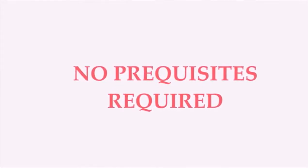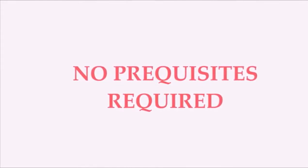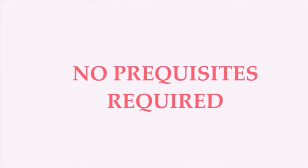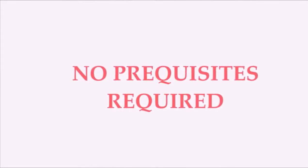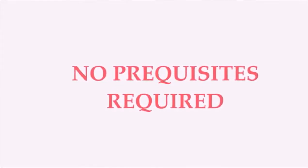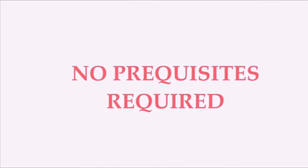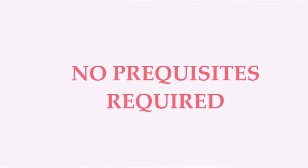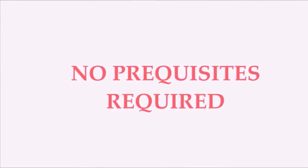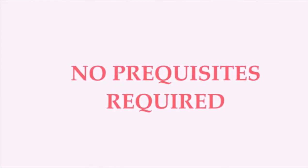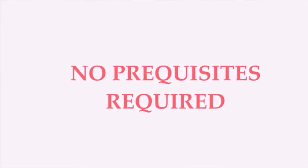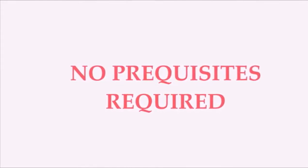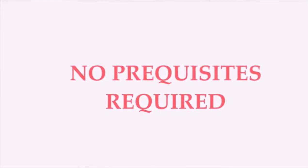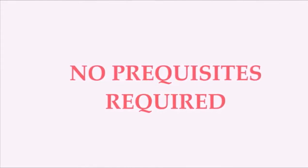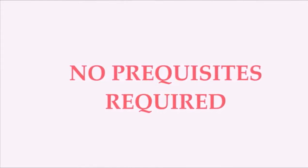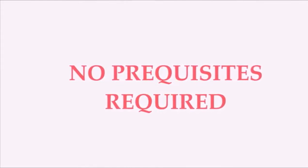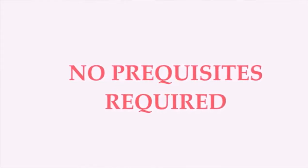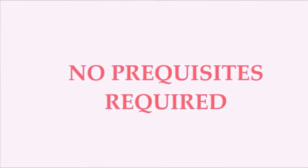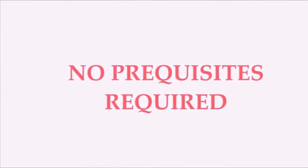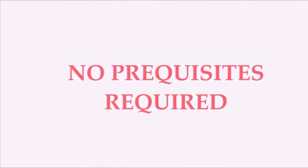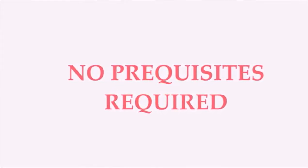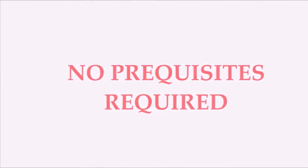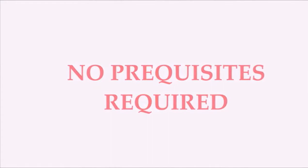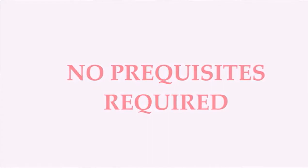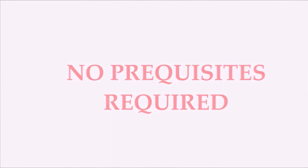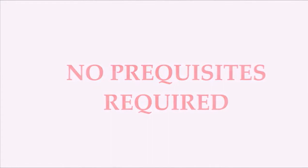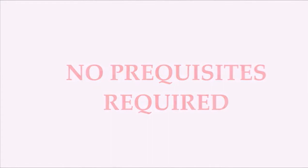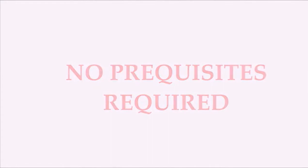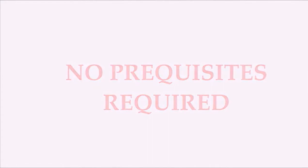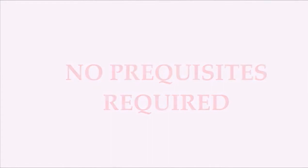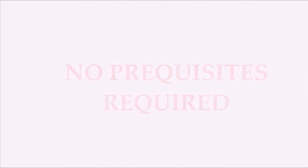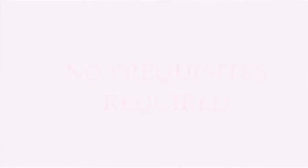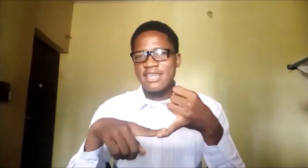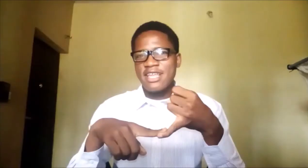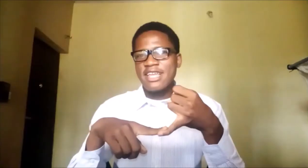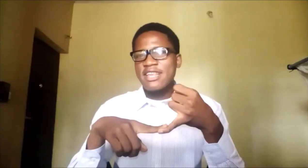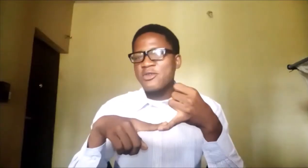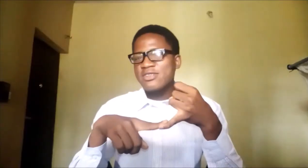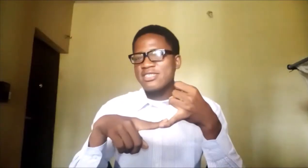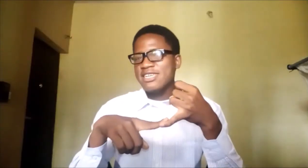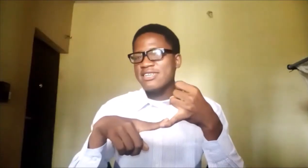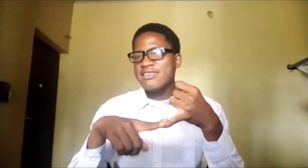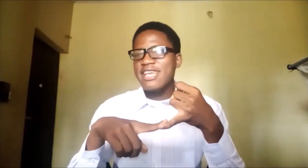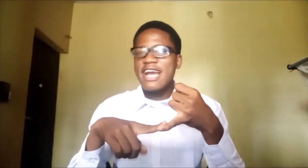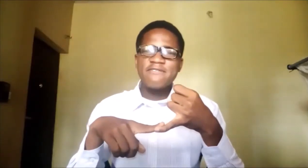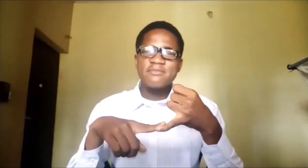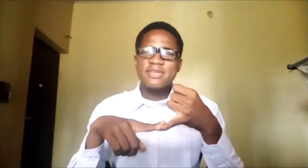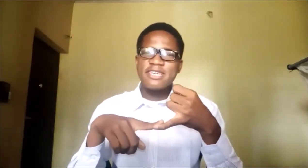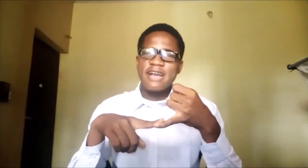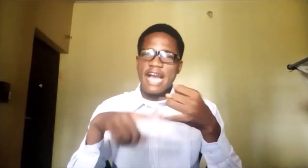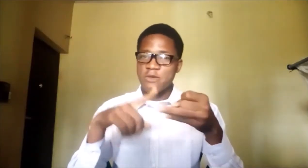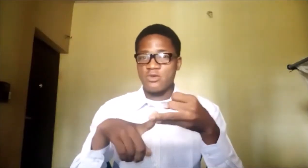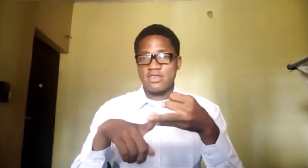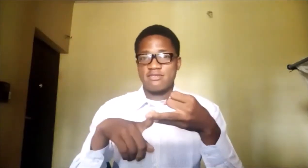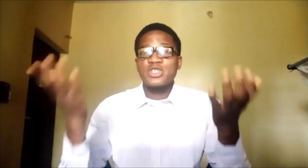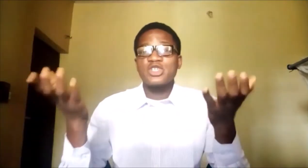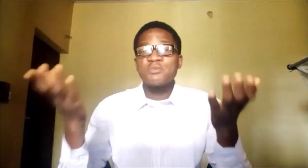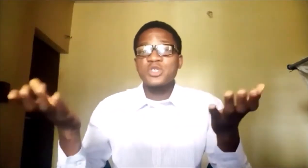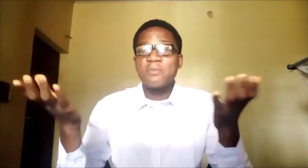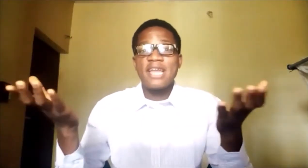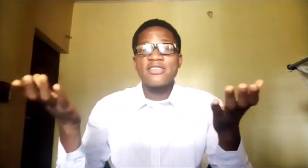of all, you have to have the interest, and of course, if you are here, then you already have that. Then you really have to be hardworking. Just put your mind into learning